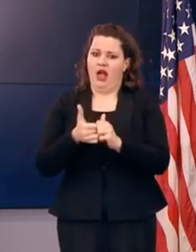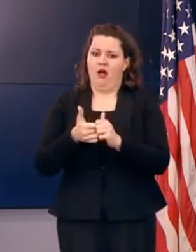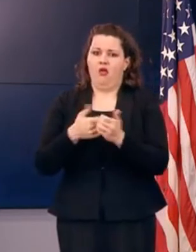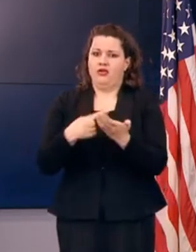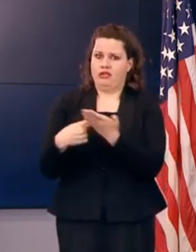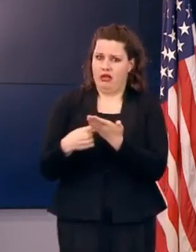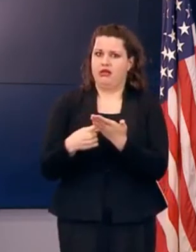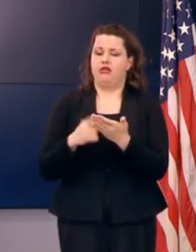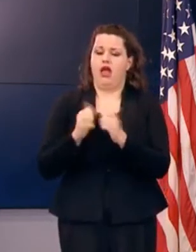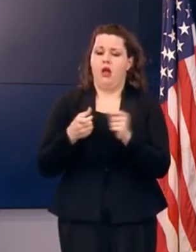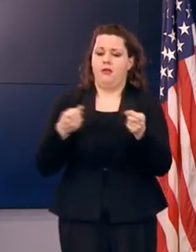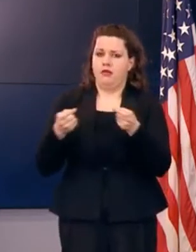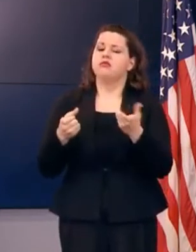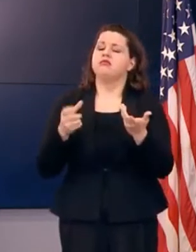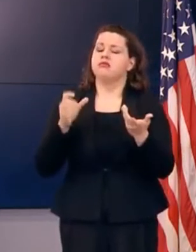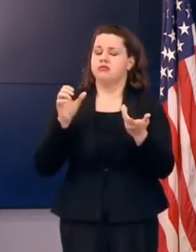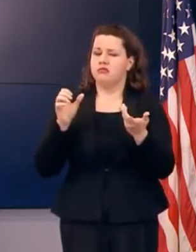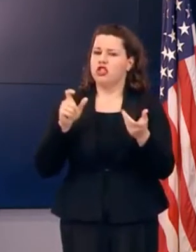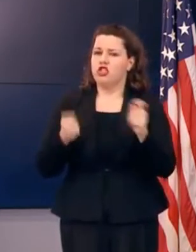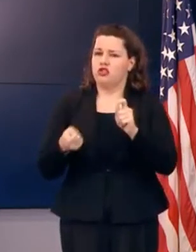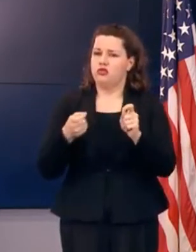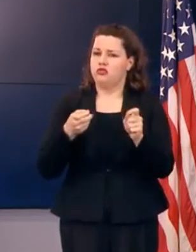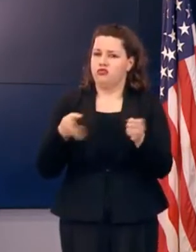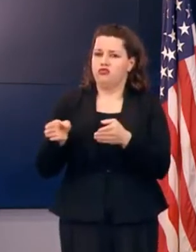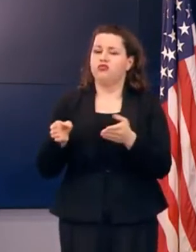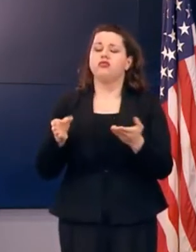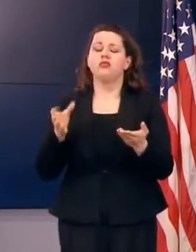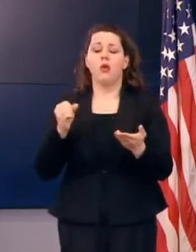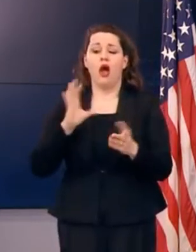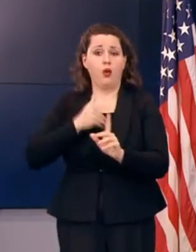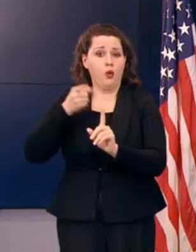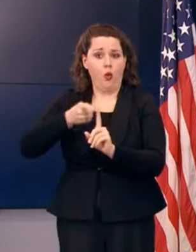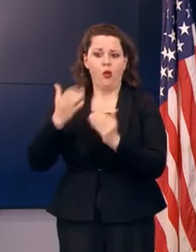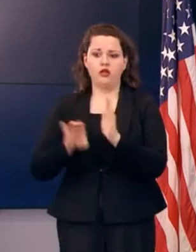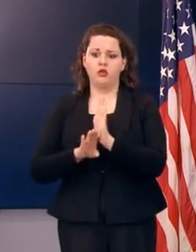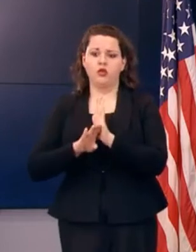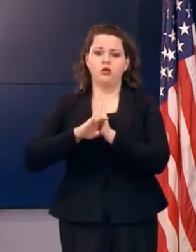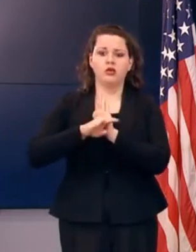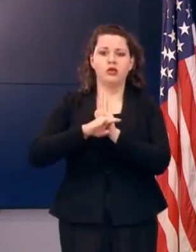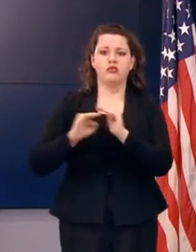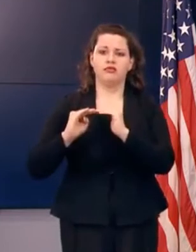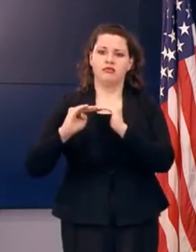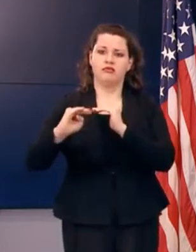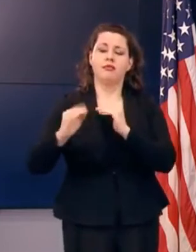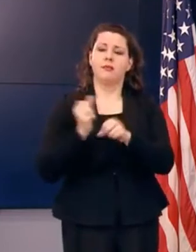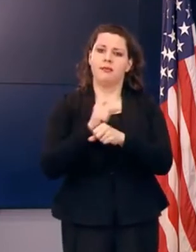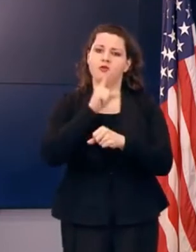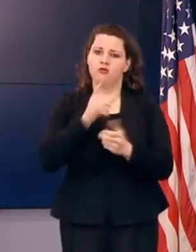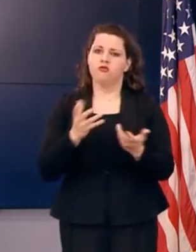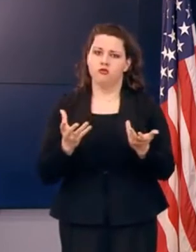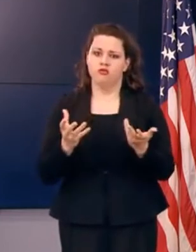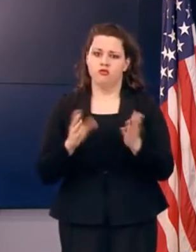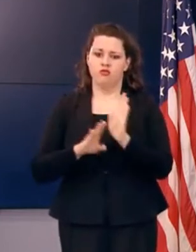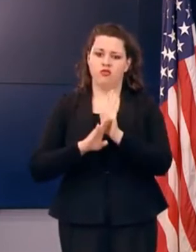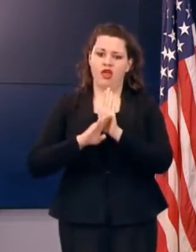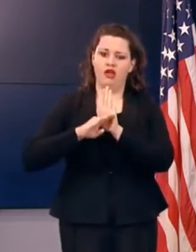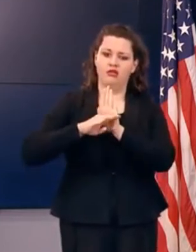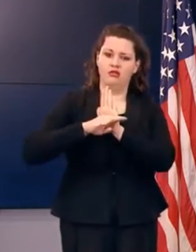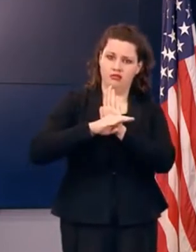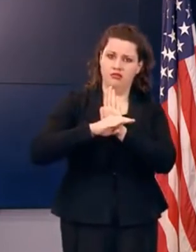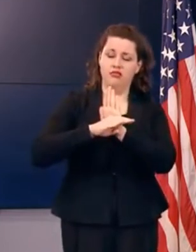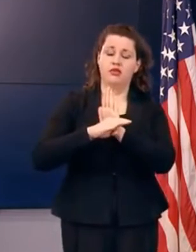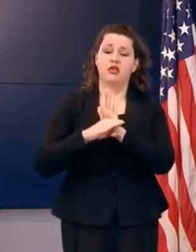as we talked about, our goal was to stabilize, to really make sure that we were flattening the curve,